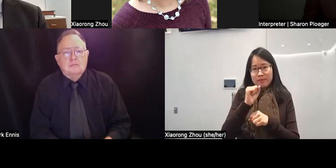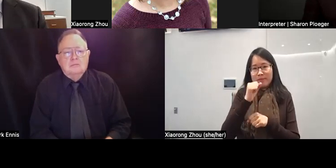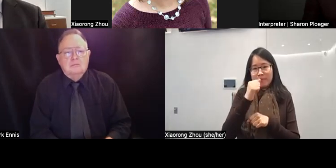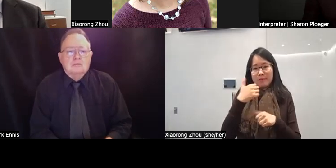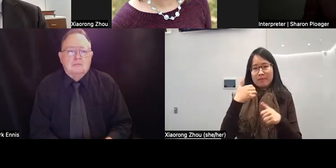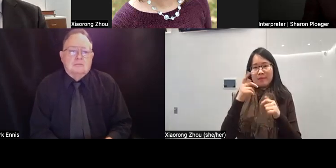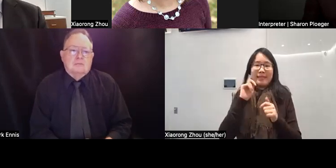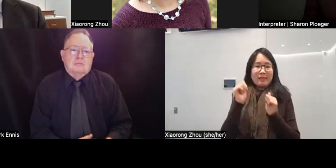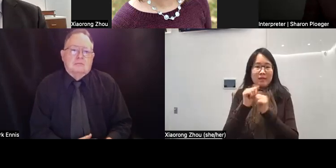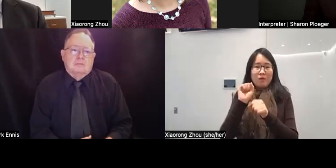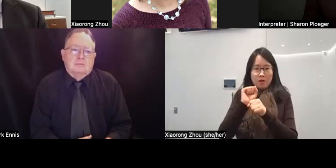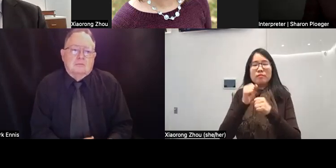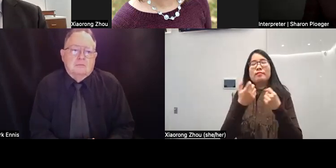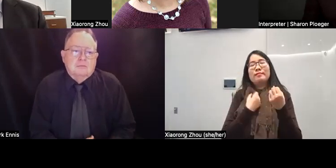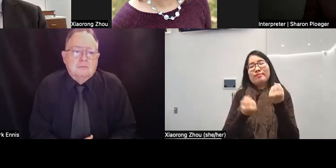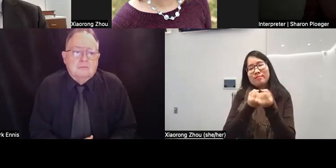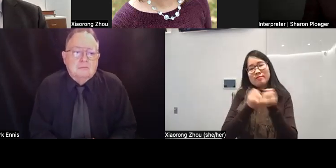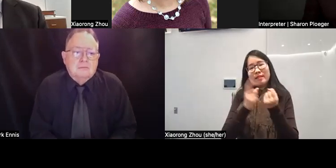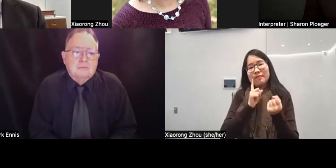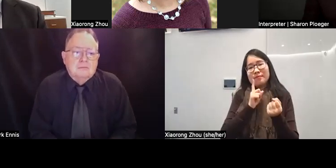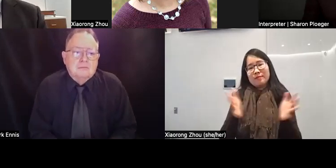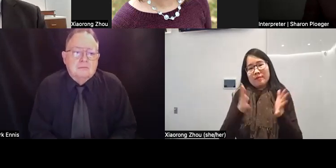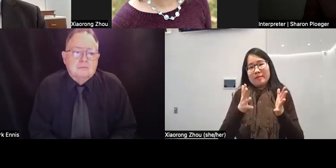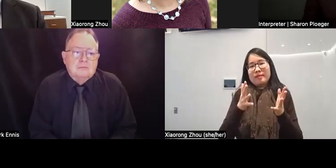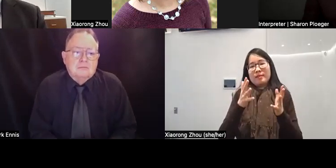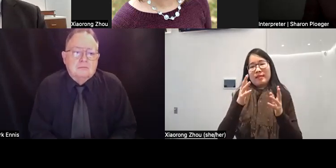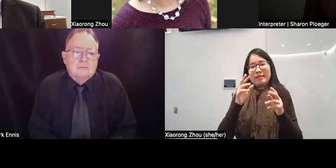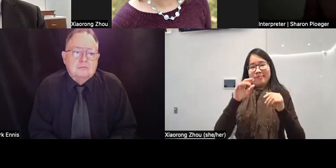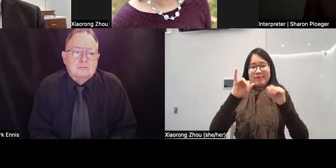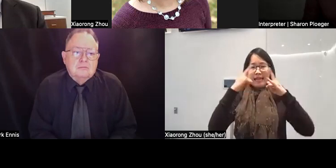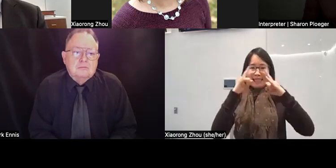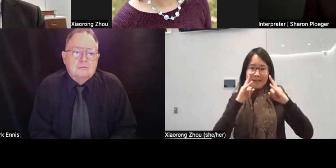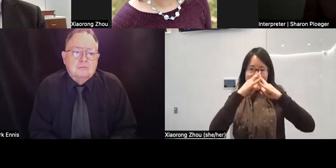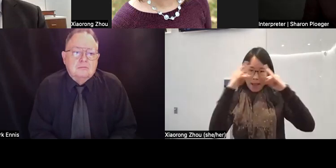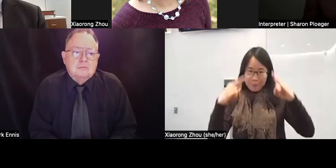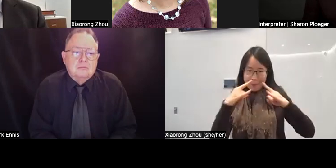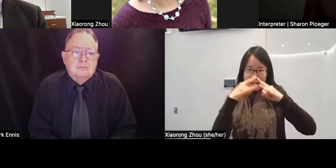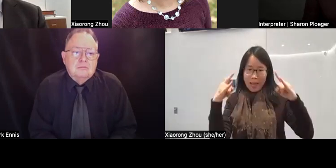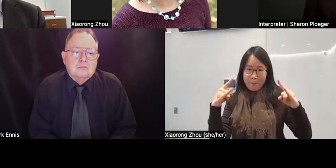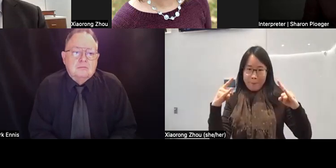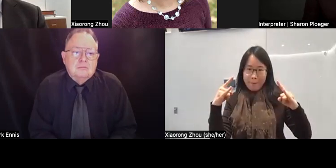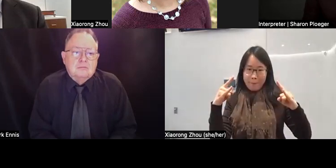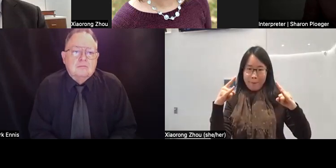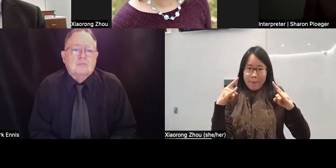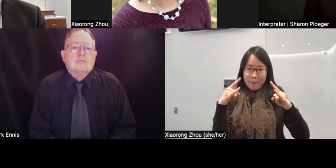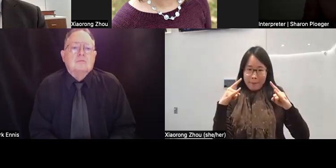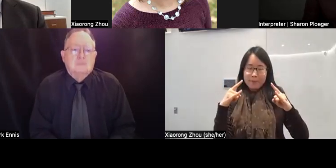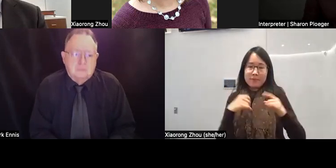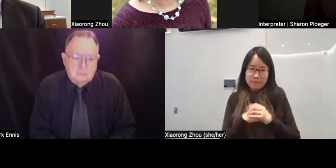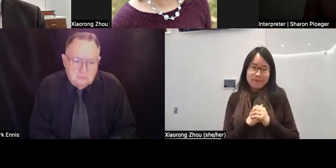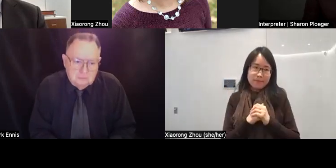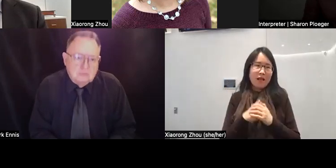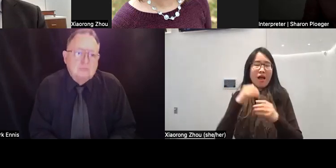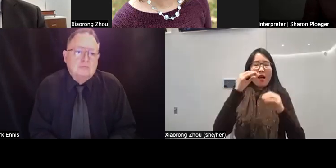And then there's a company that we're working with that is supporting a deaf